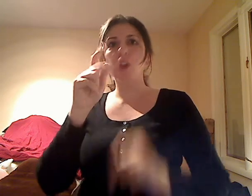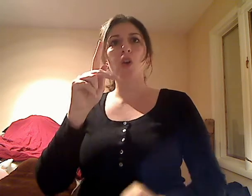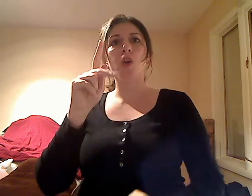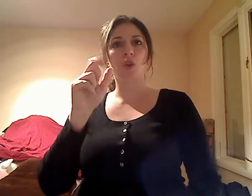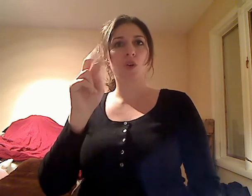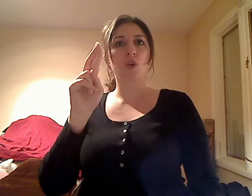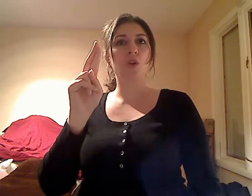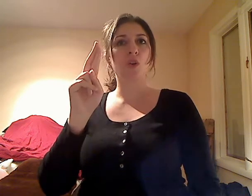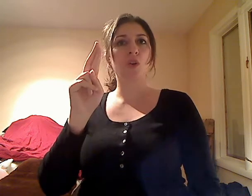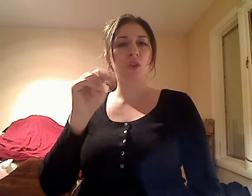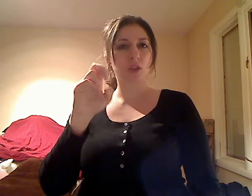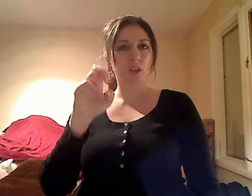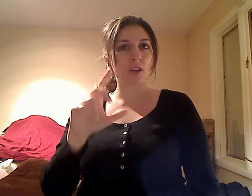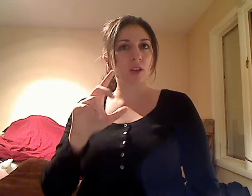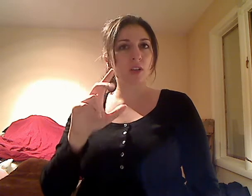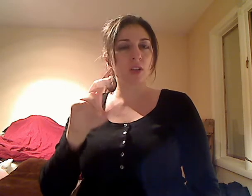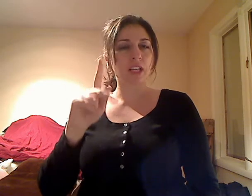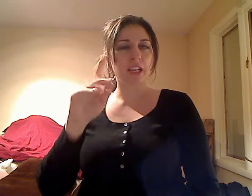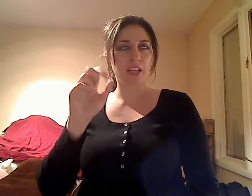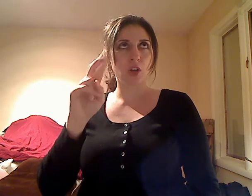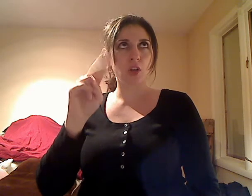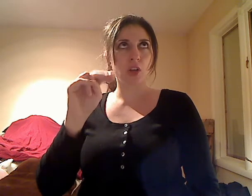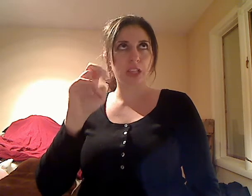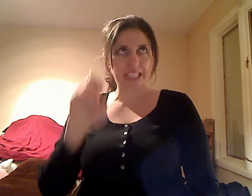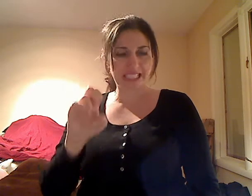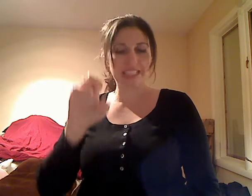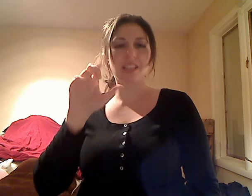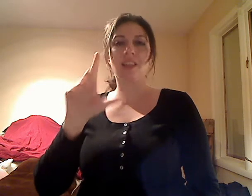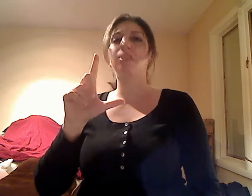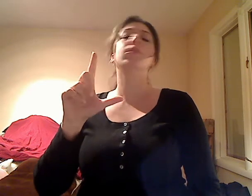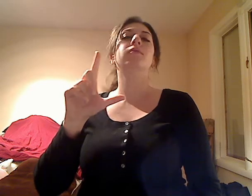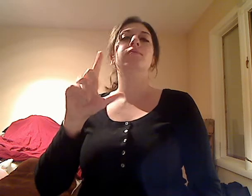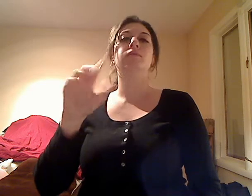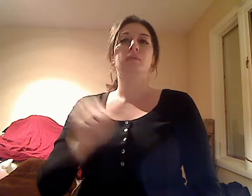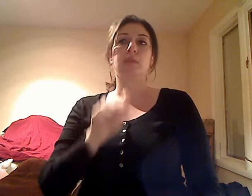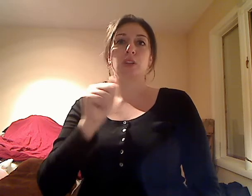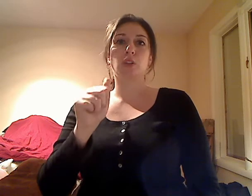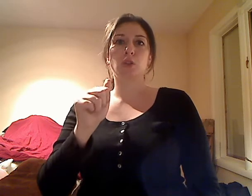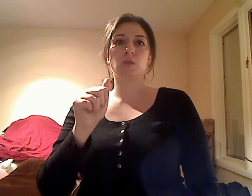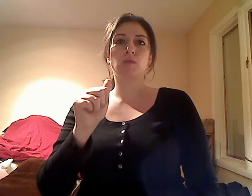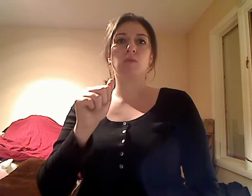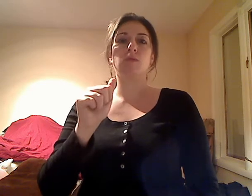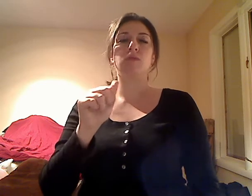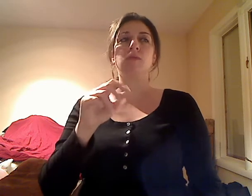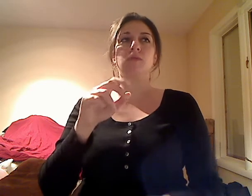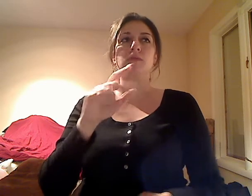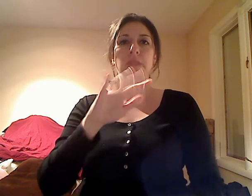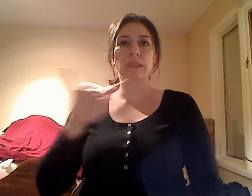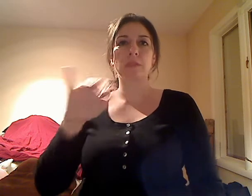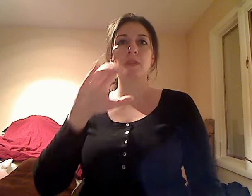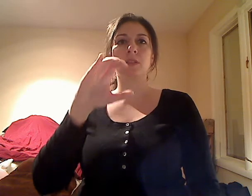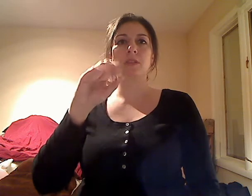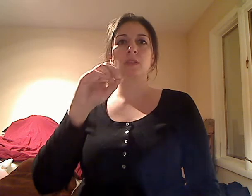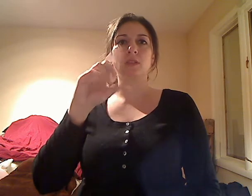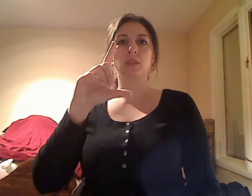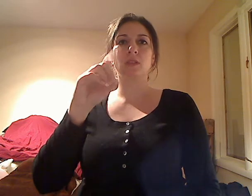kernel corn. Kernel of corn and? And the kernel like in the army. Right, colonel in the army, military.